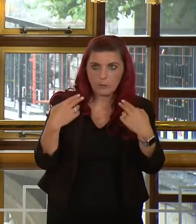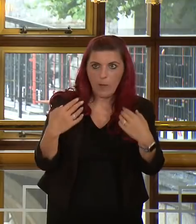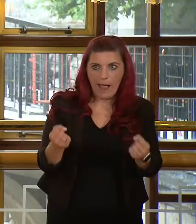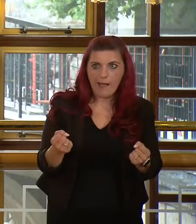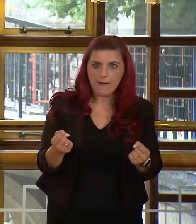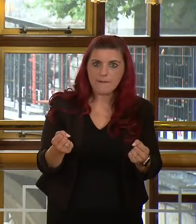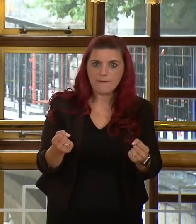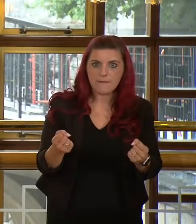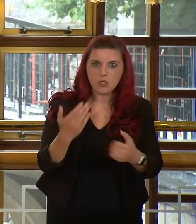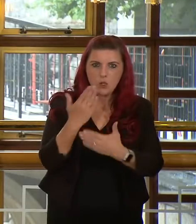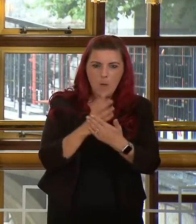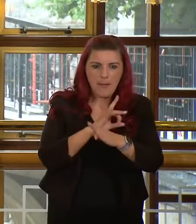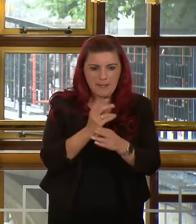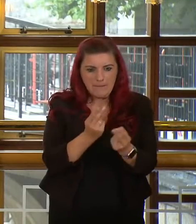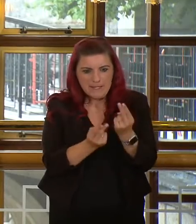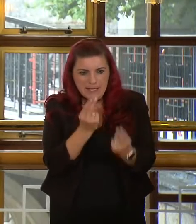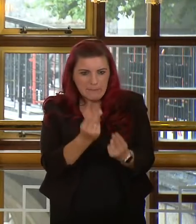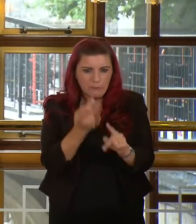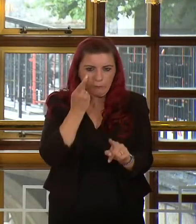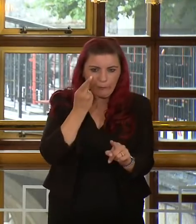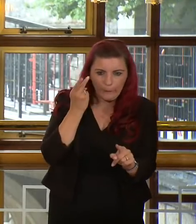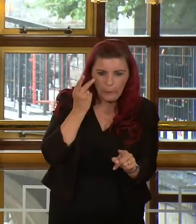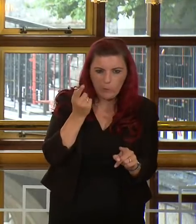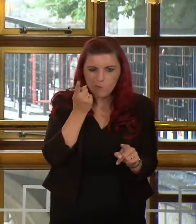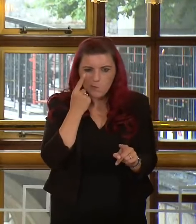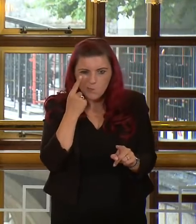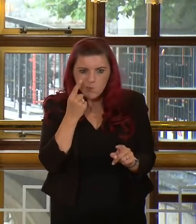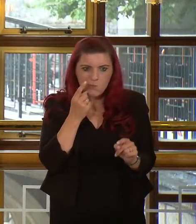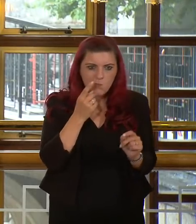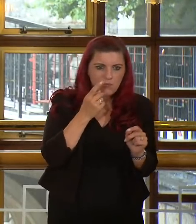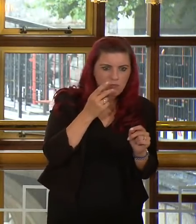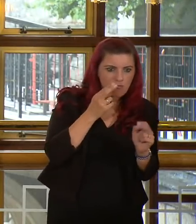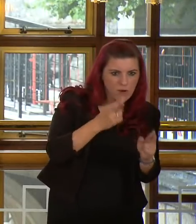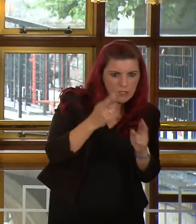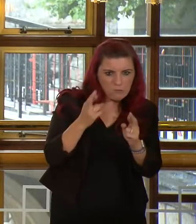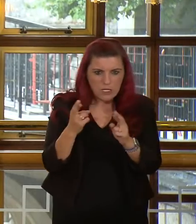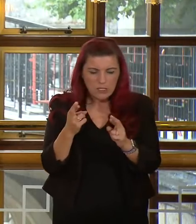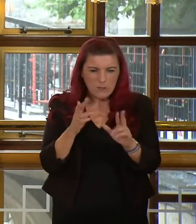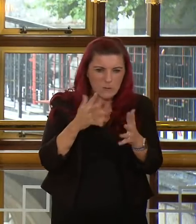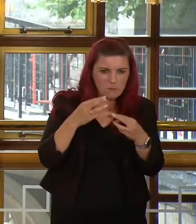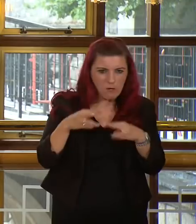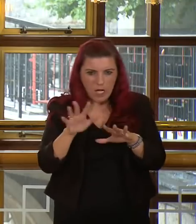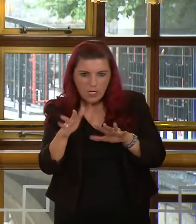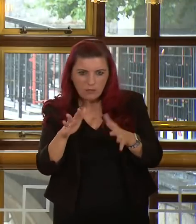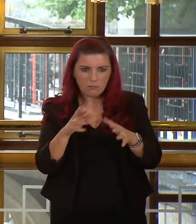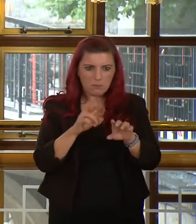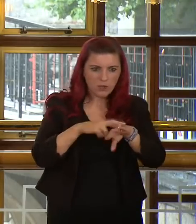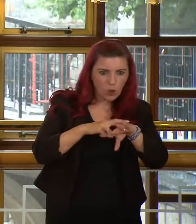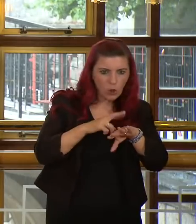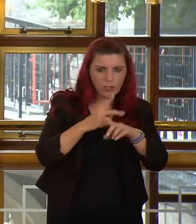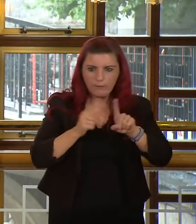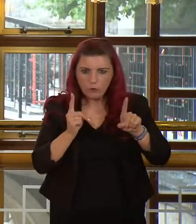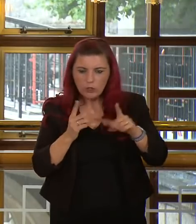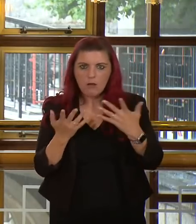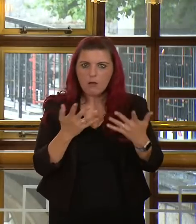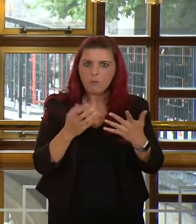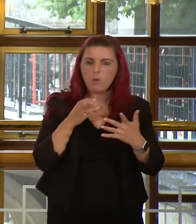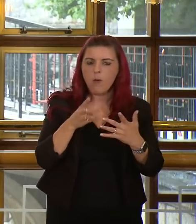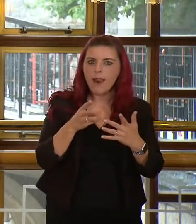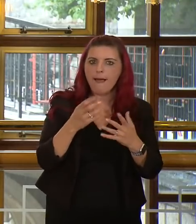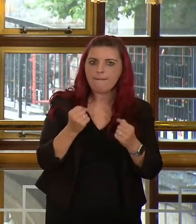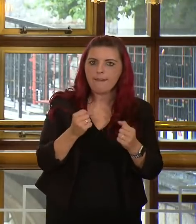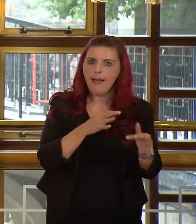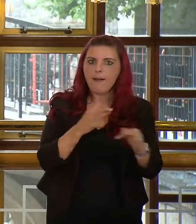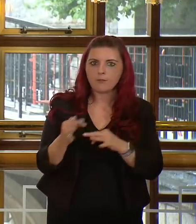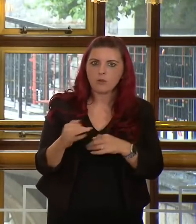some sort of assessment or inquiry as to what we did, what was done right, what was done wrong, what could be done better, what could be done differently.